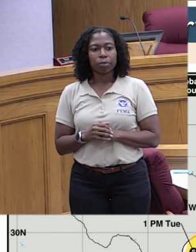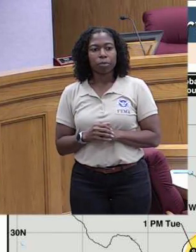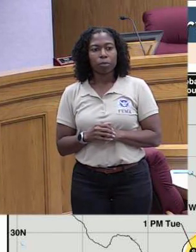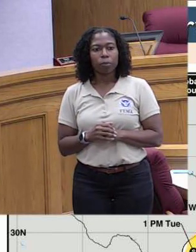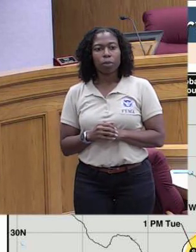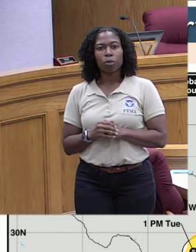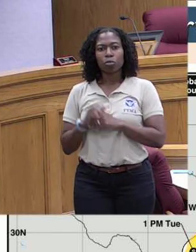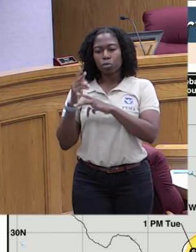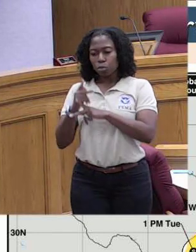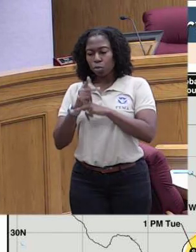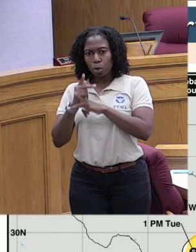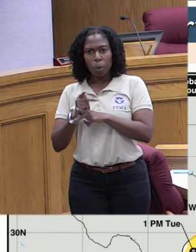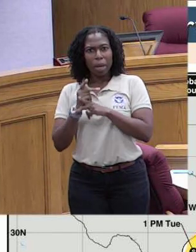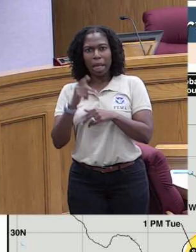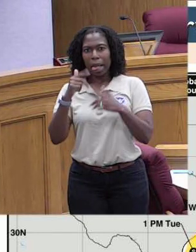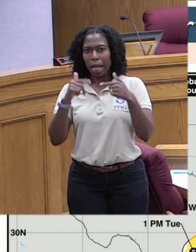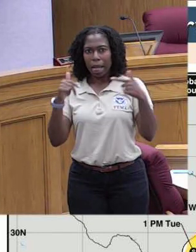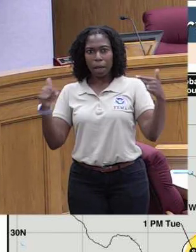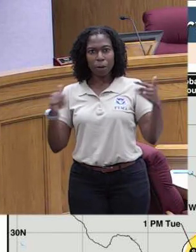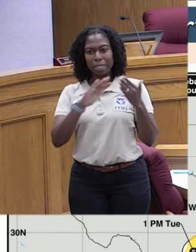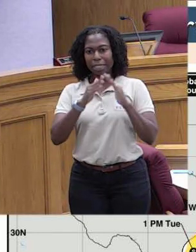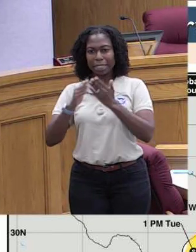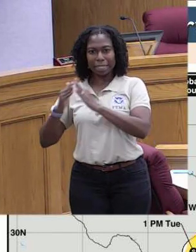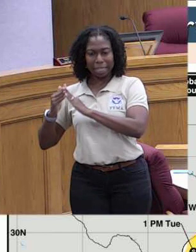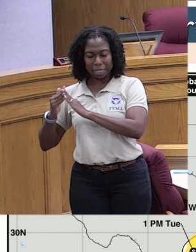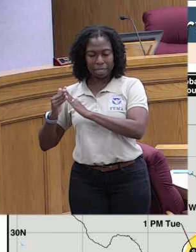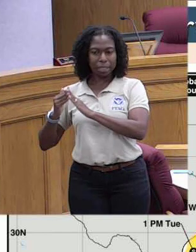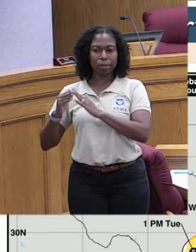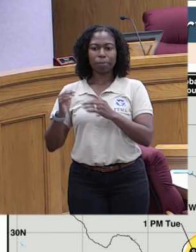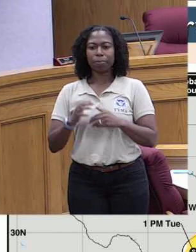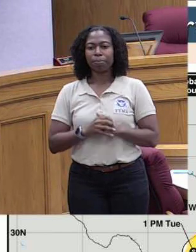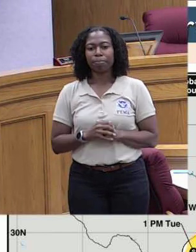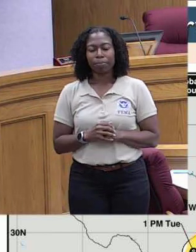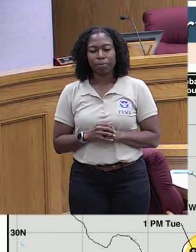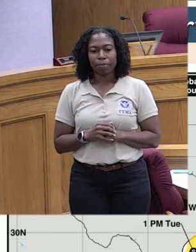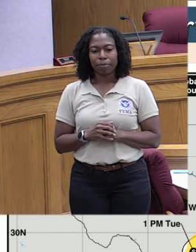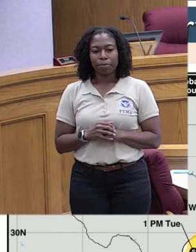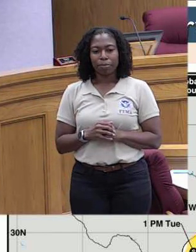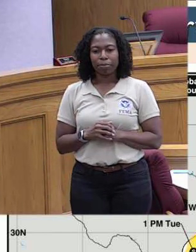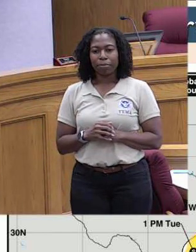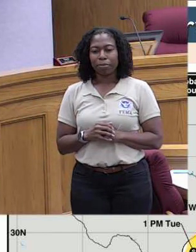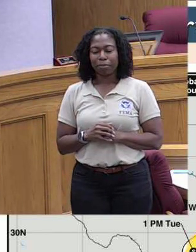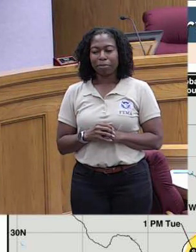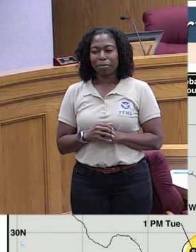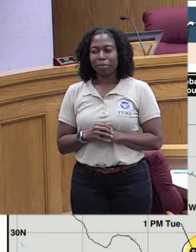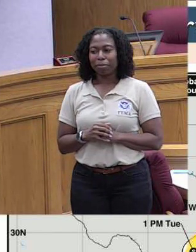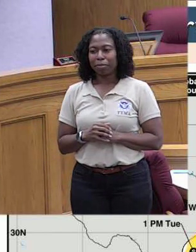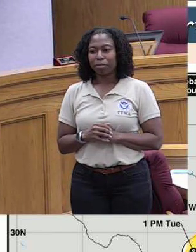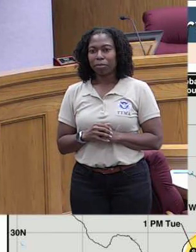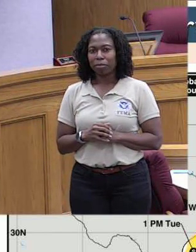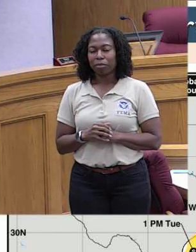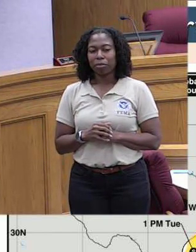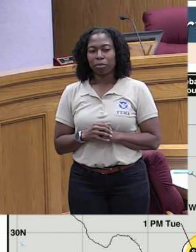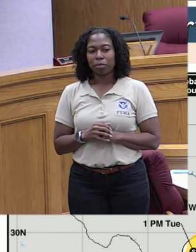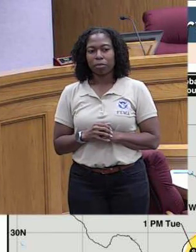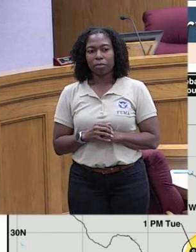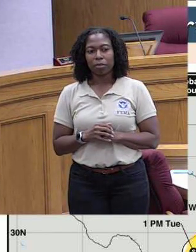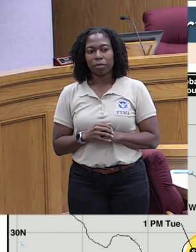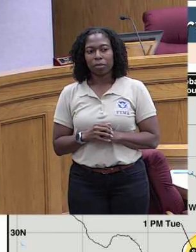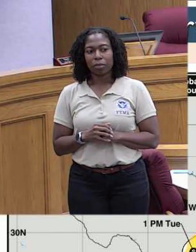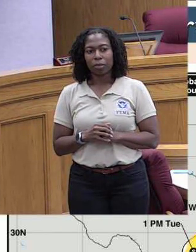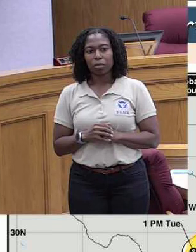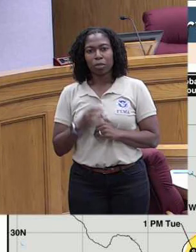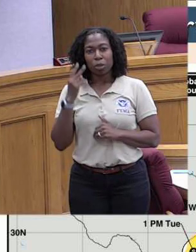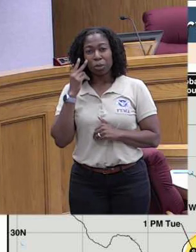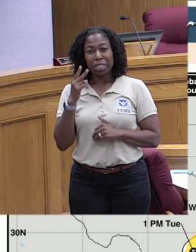it for, Port Arthur, Cameron, Abbeville, New Iberia, and Morgan City there. Like I said, on the forecast track, you can see it basically sits there